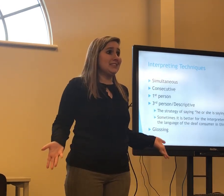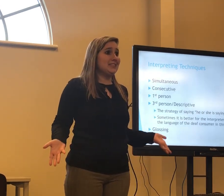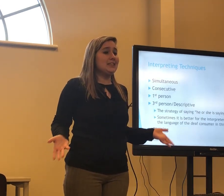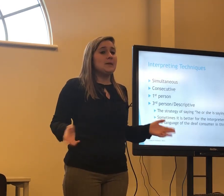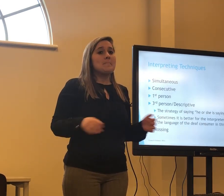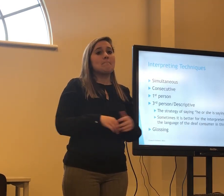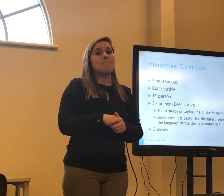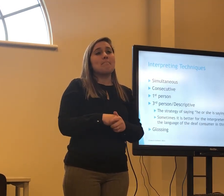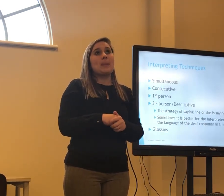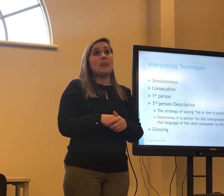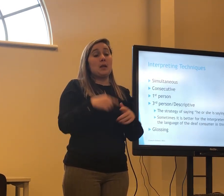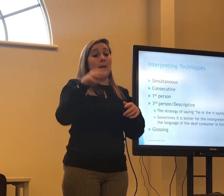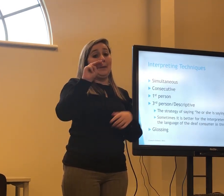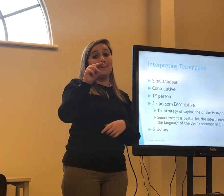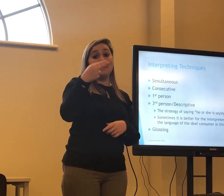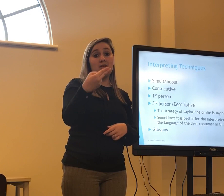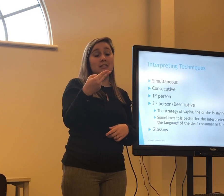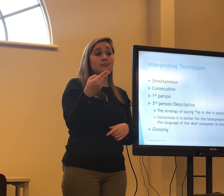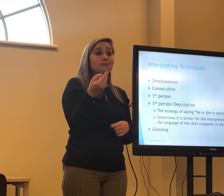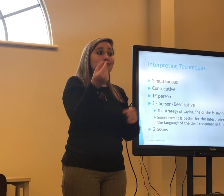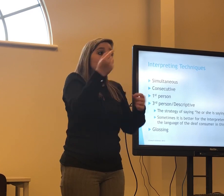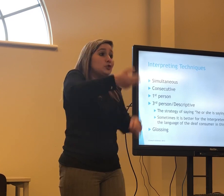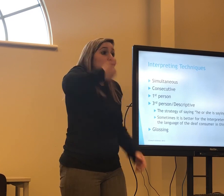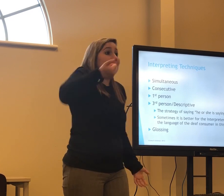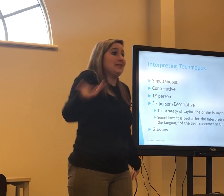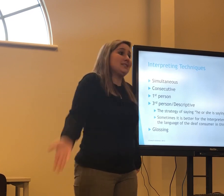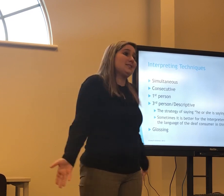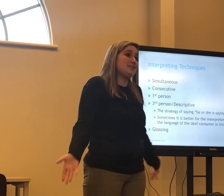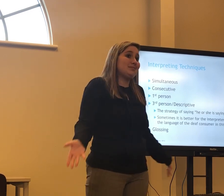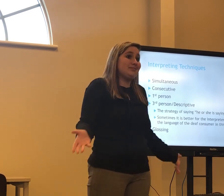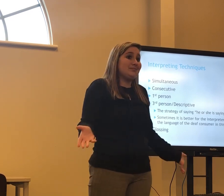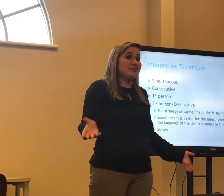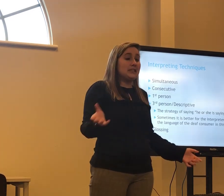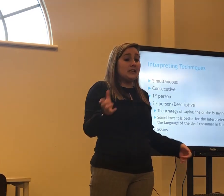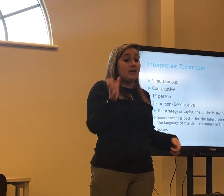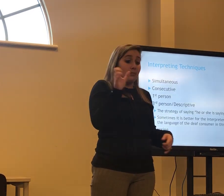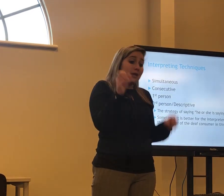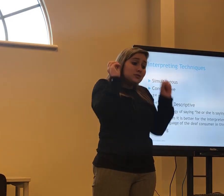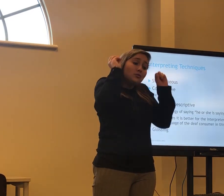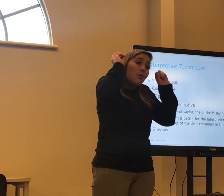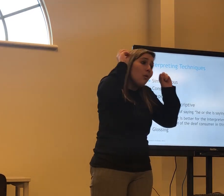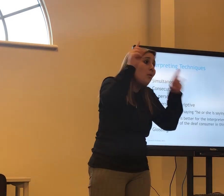but in mental health, you honestly, you do your best. And it's okay to tell the doctor that. Tell them